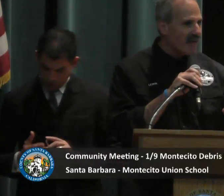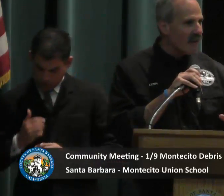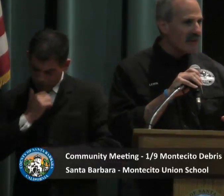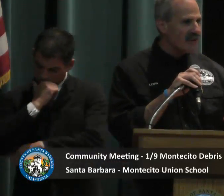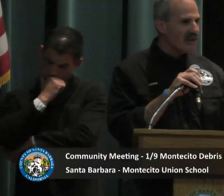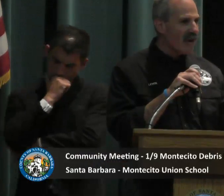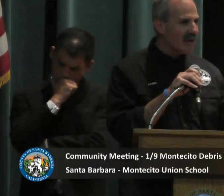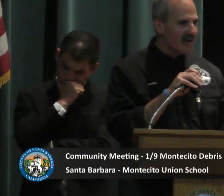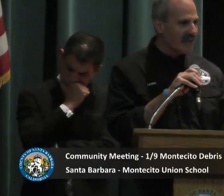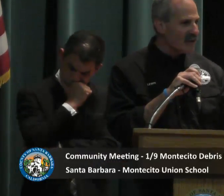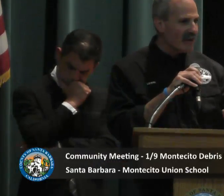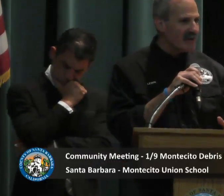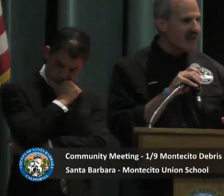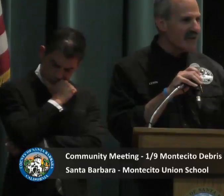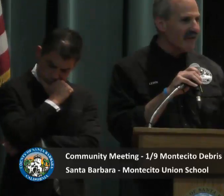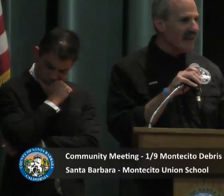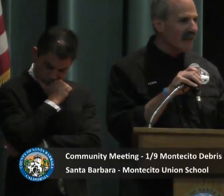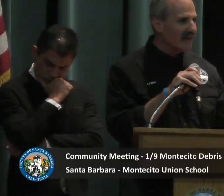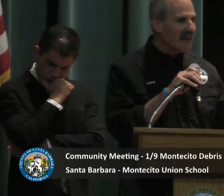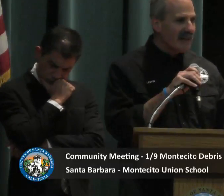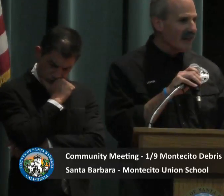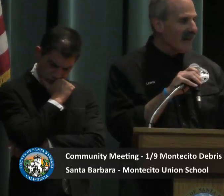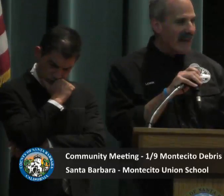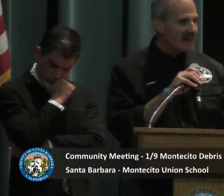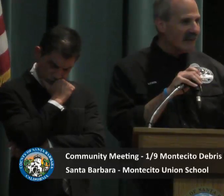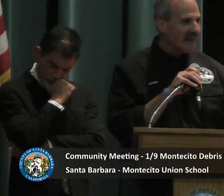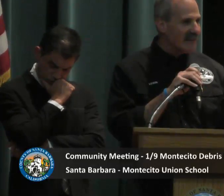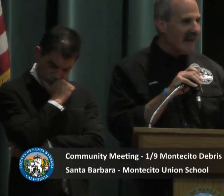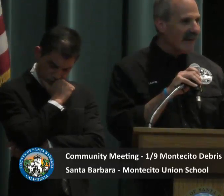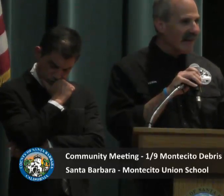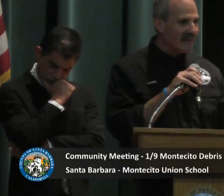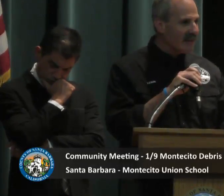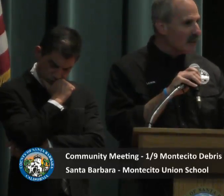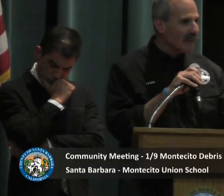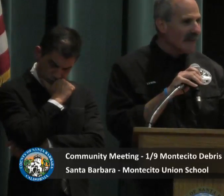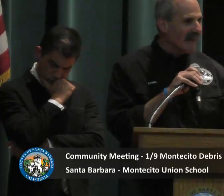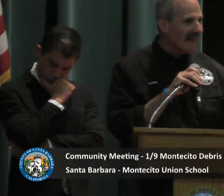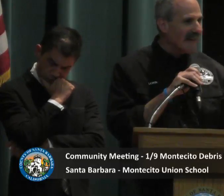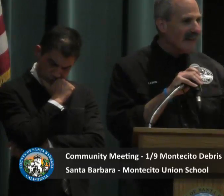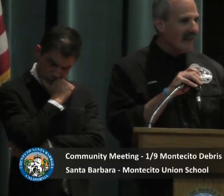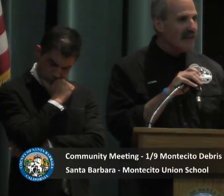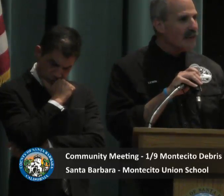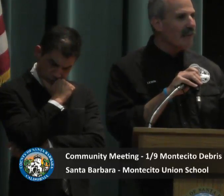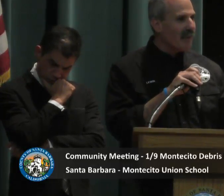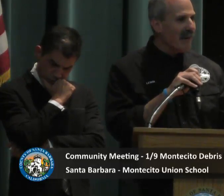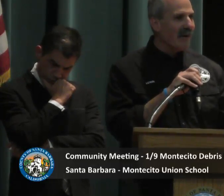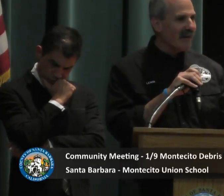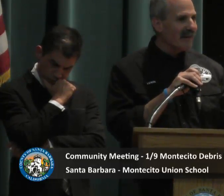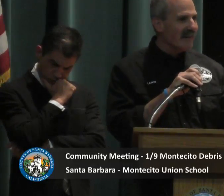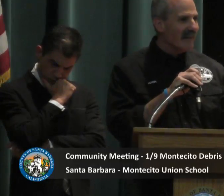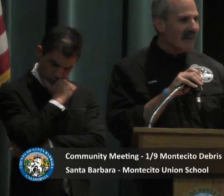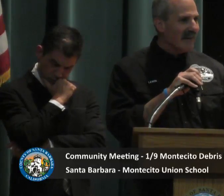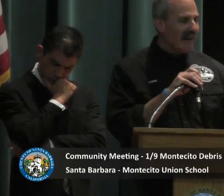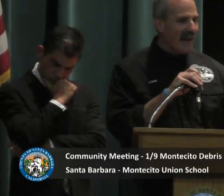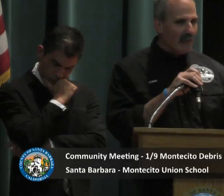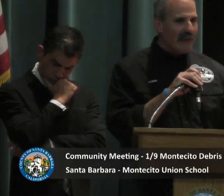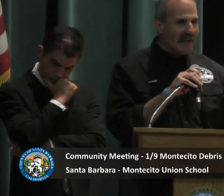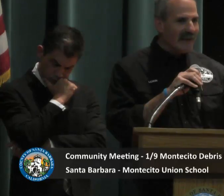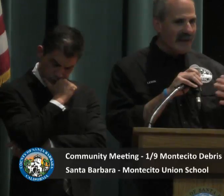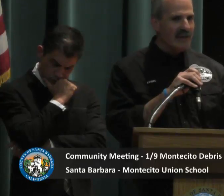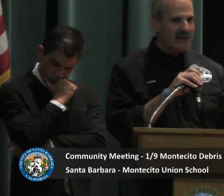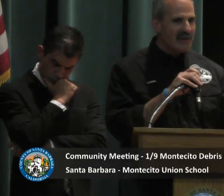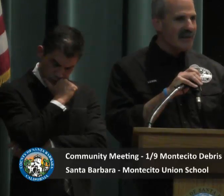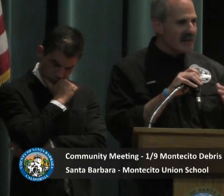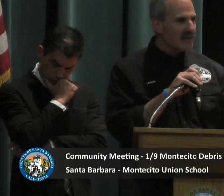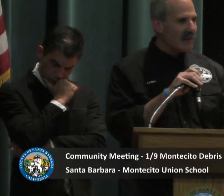your cell phone is charged, you have chargers in your vehicle, your gasoline tank has fuel in it, that you are prepared. And we